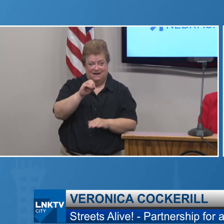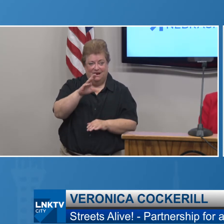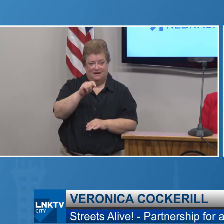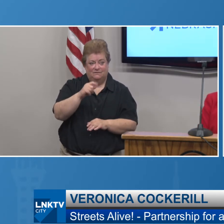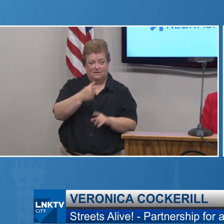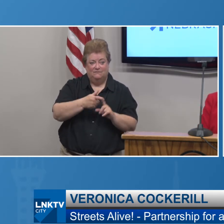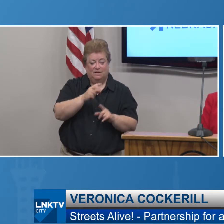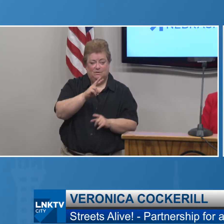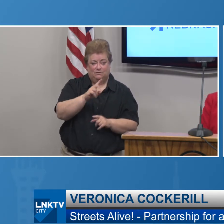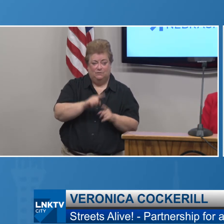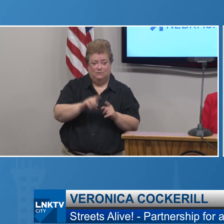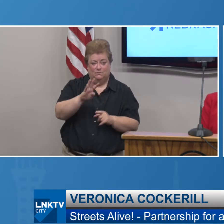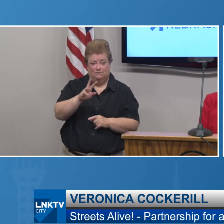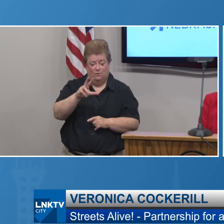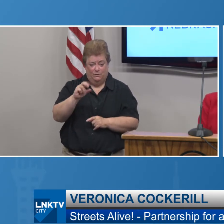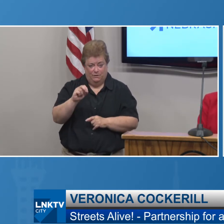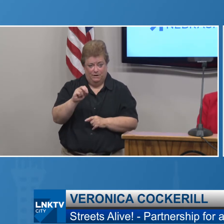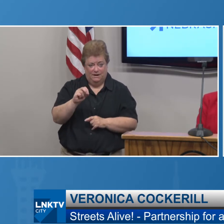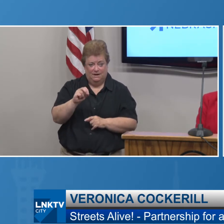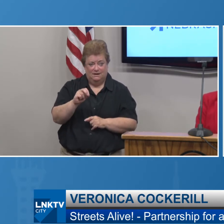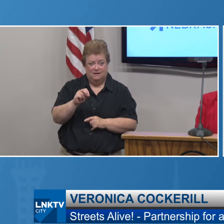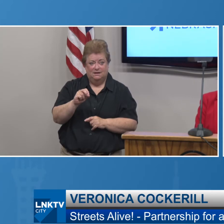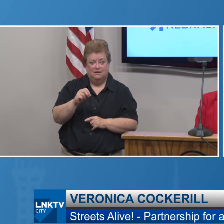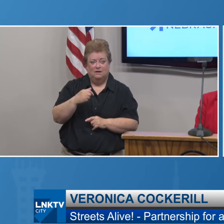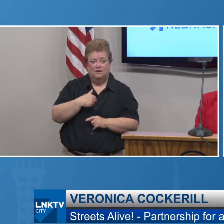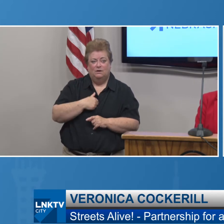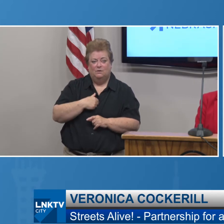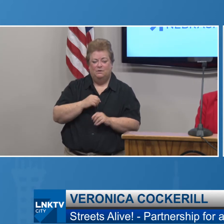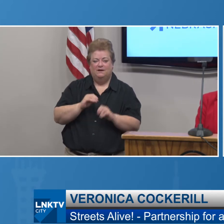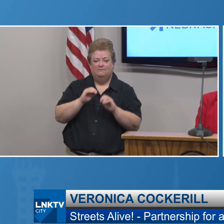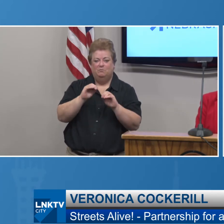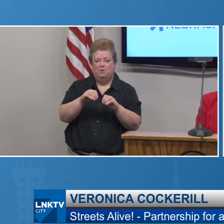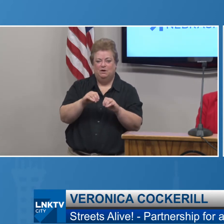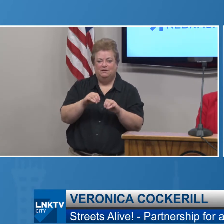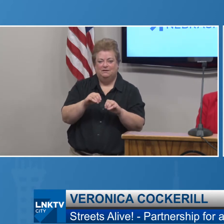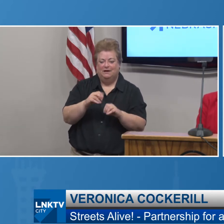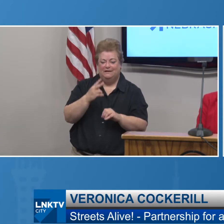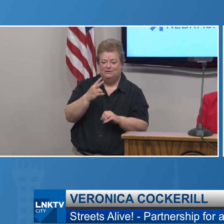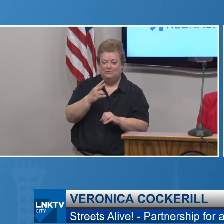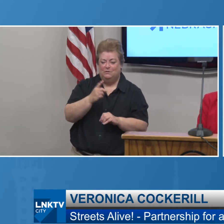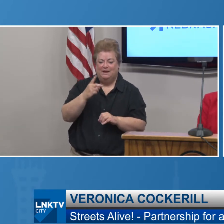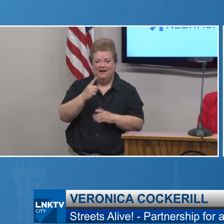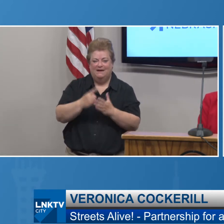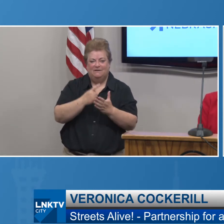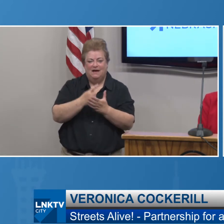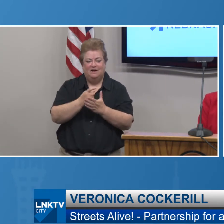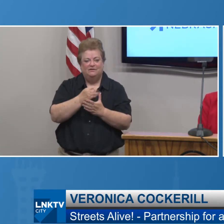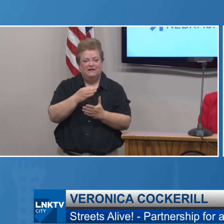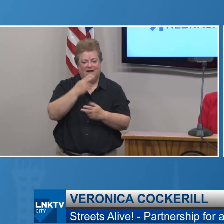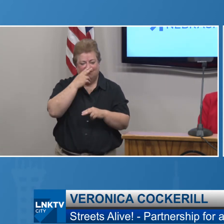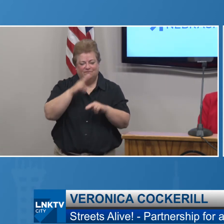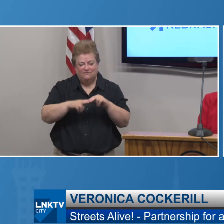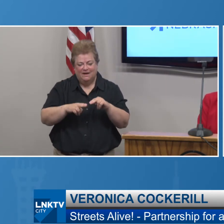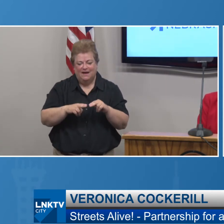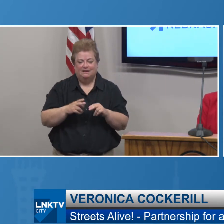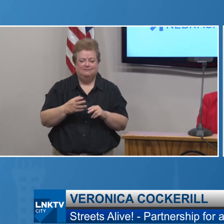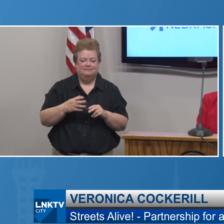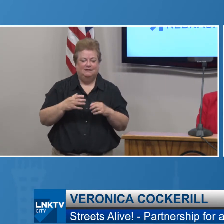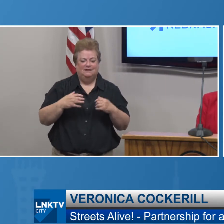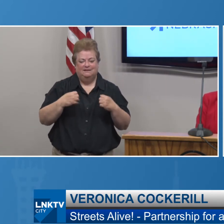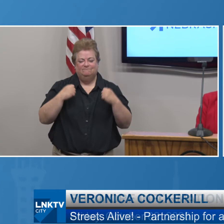2 to 4:30 p.m. We've put together 2.5 hours of fun interactive fitness